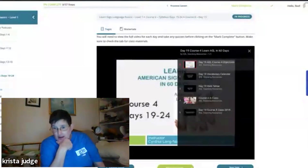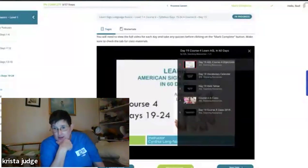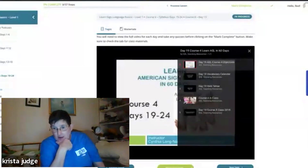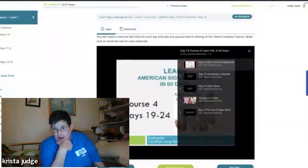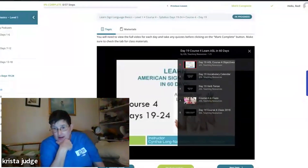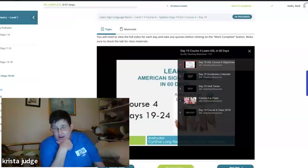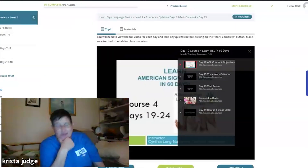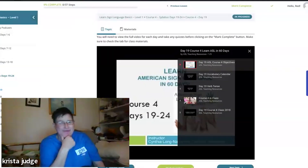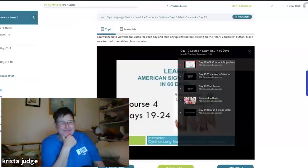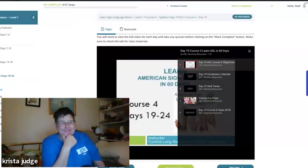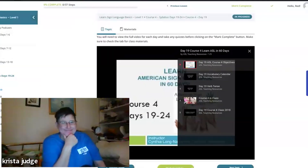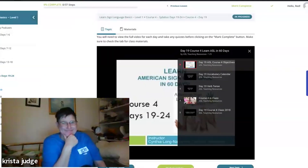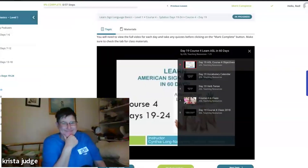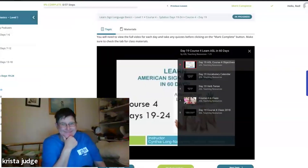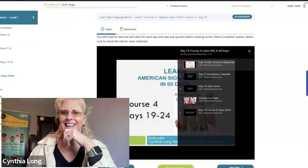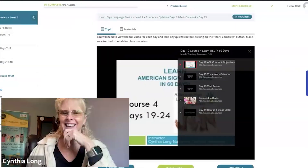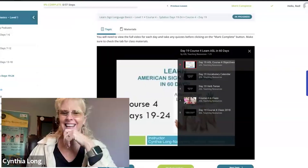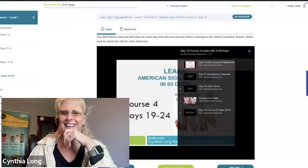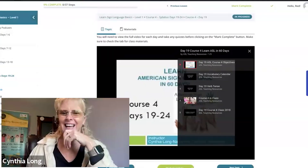goes, I am.